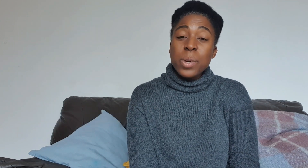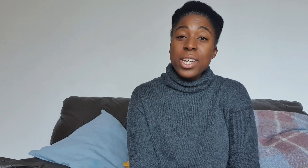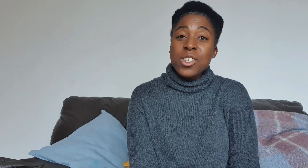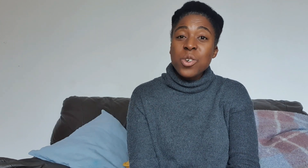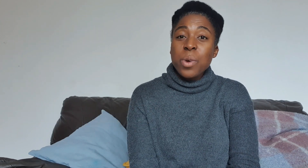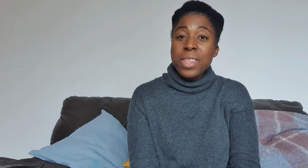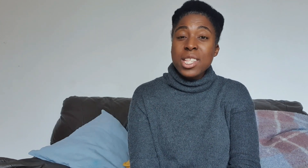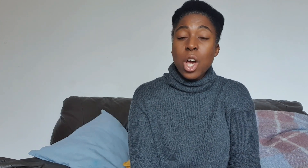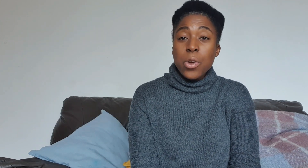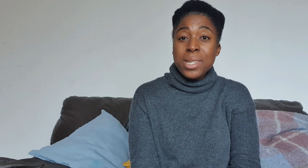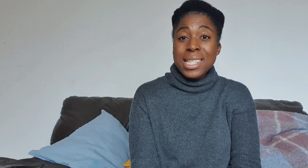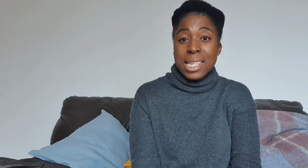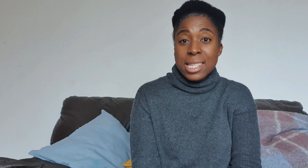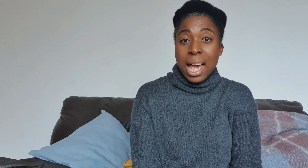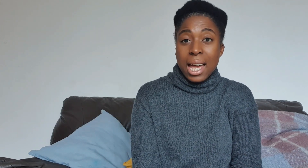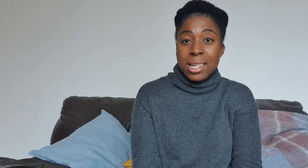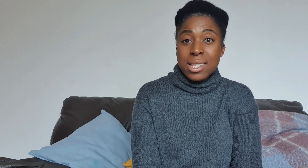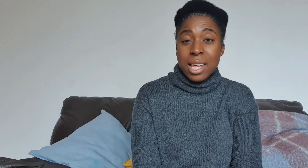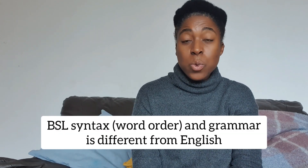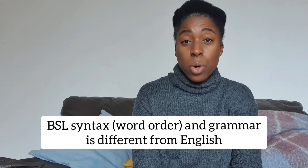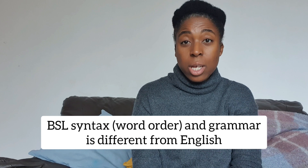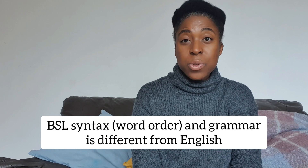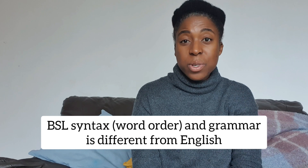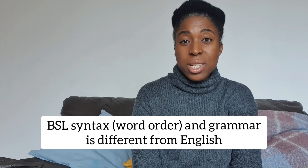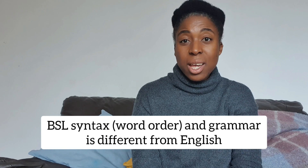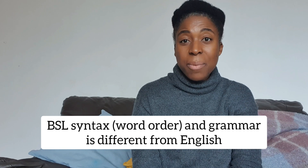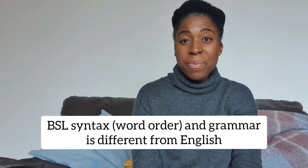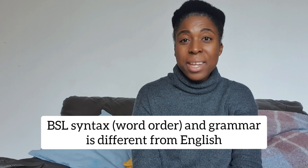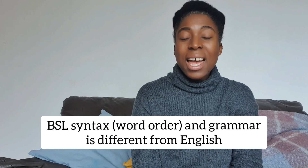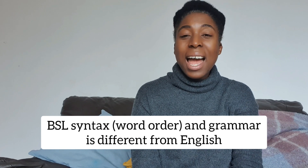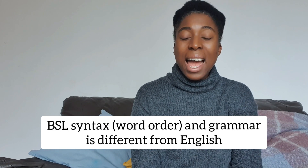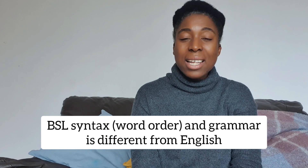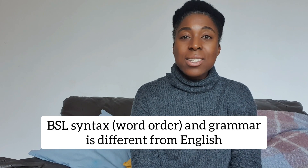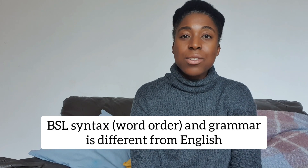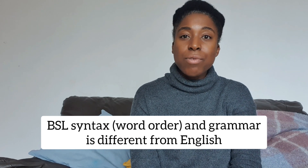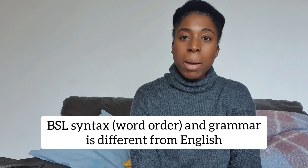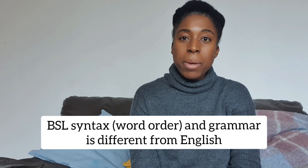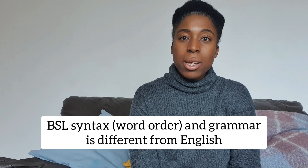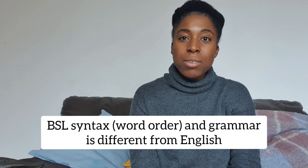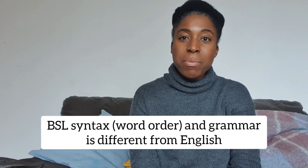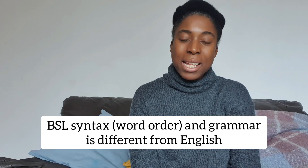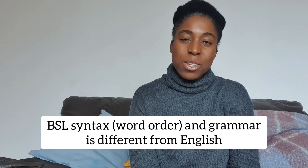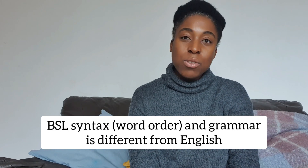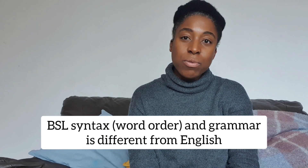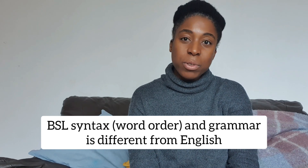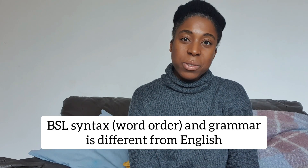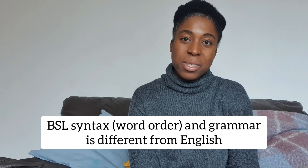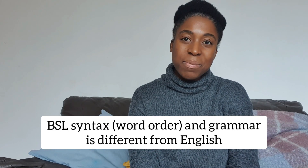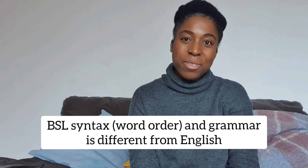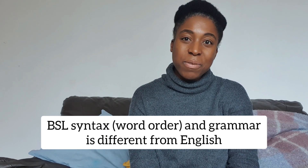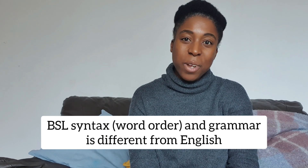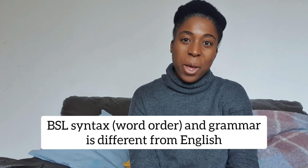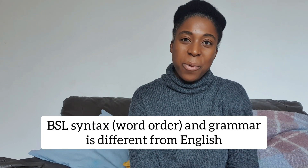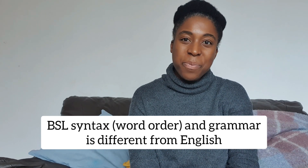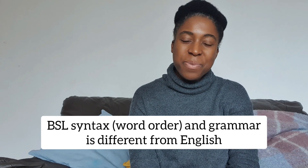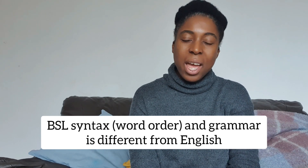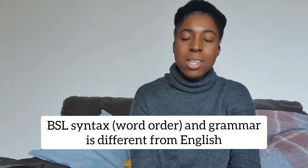language with its own syntax, that's word order, and grammar, grammatical rules to follow.